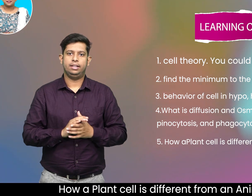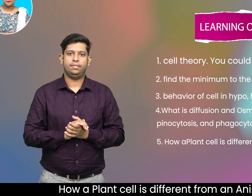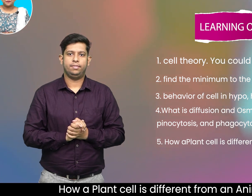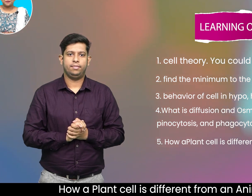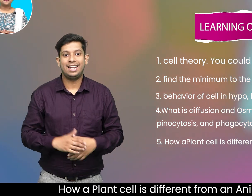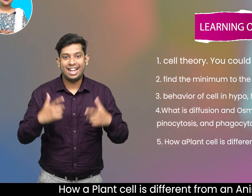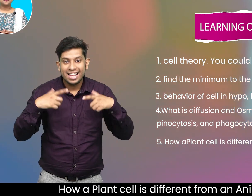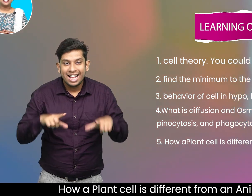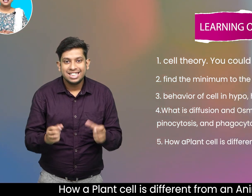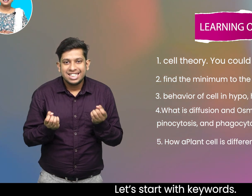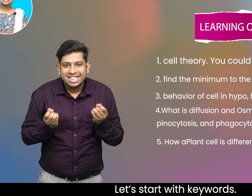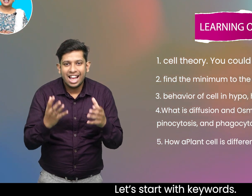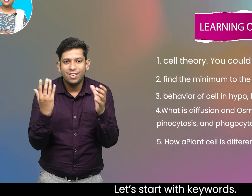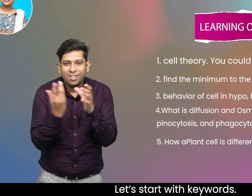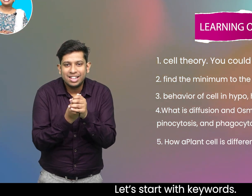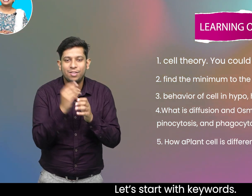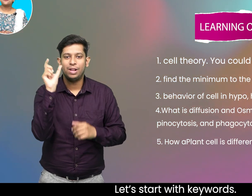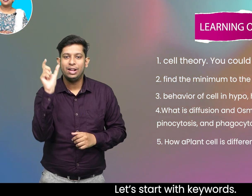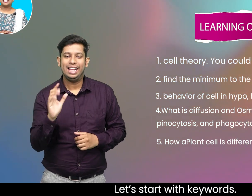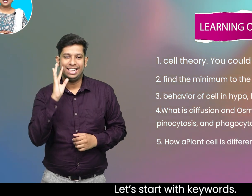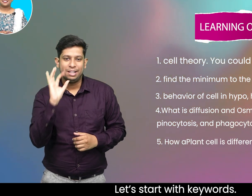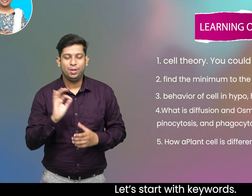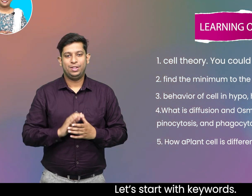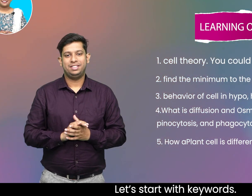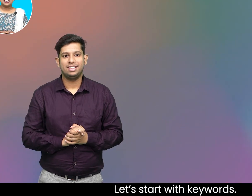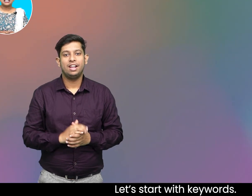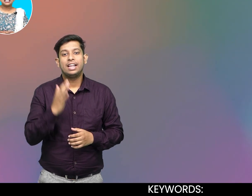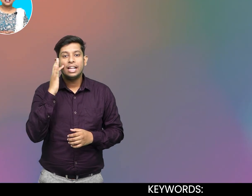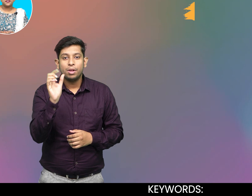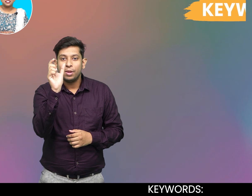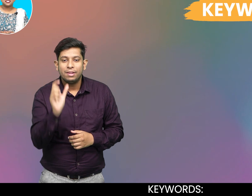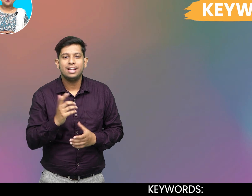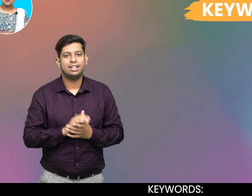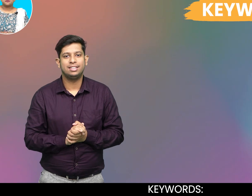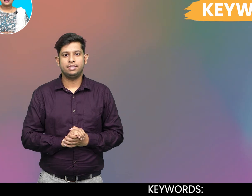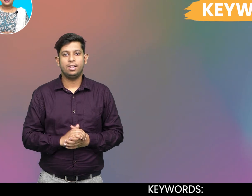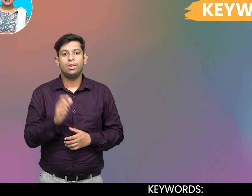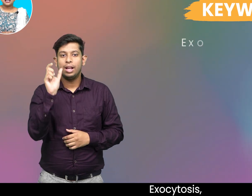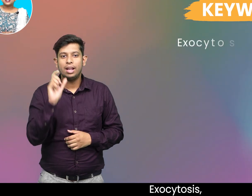cell. Let's start with keywords. Keywords: